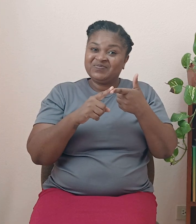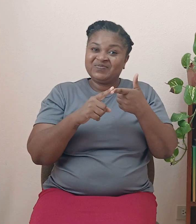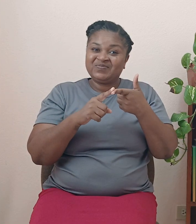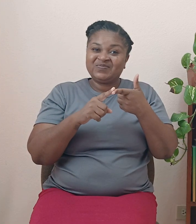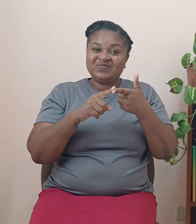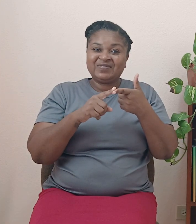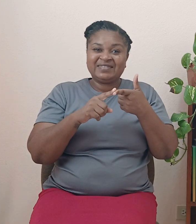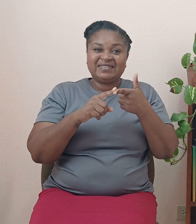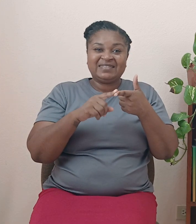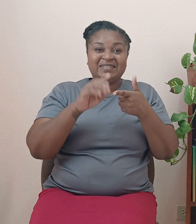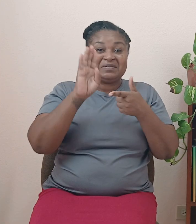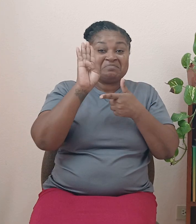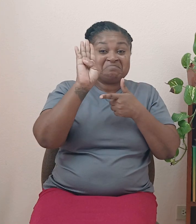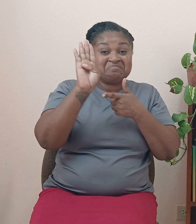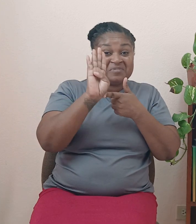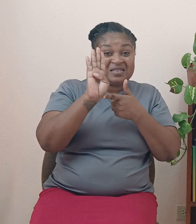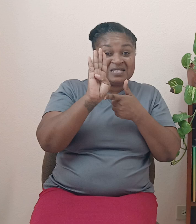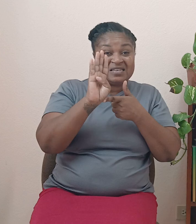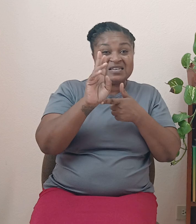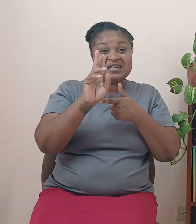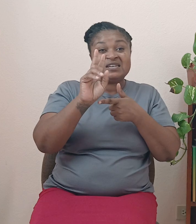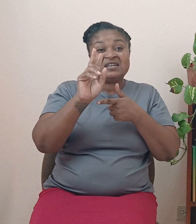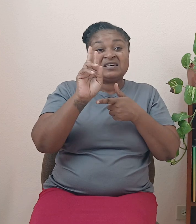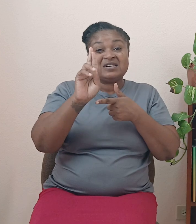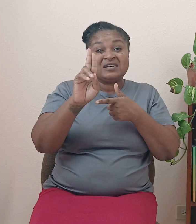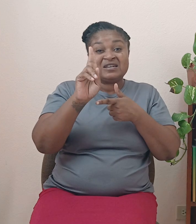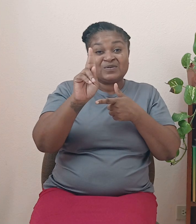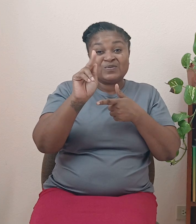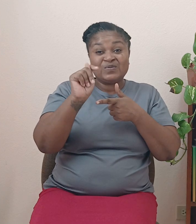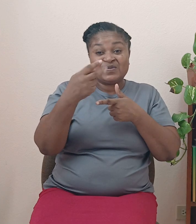B. She told her mother-in-law that she wanted to marry him.